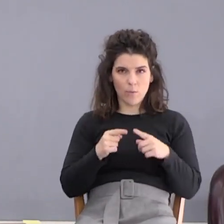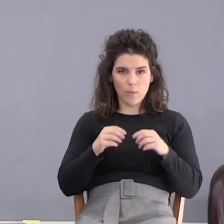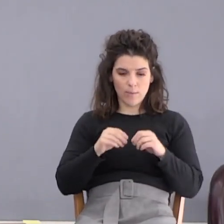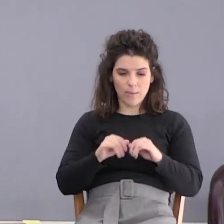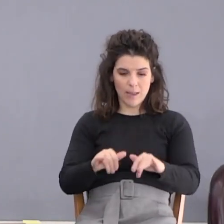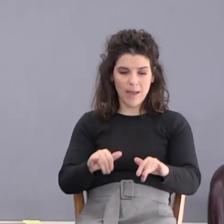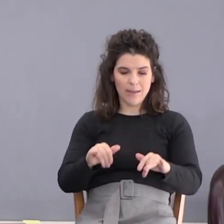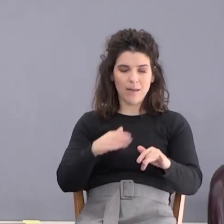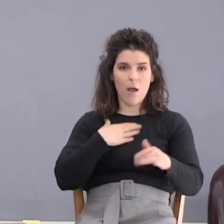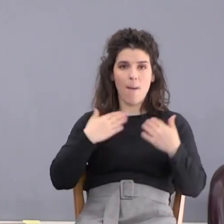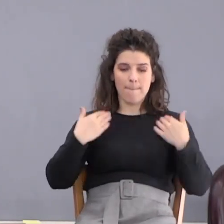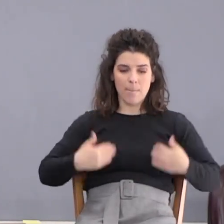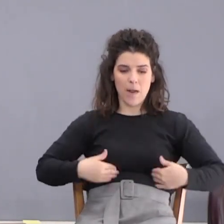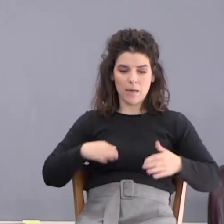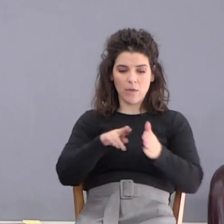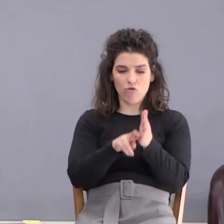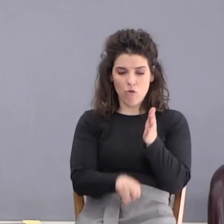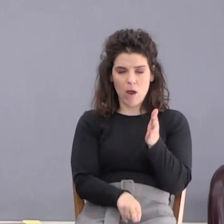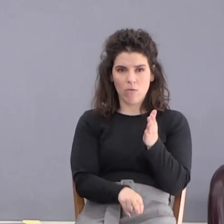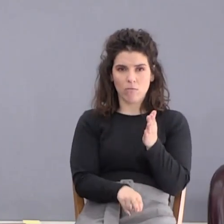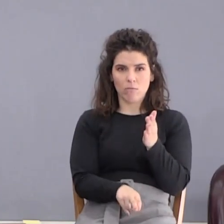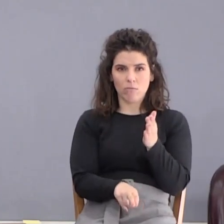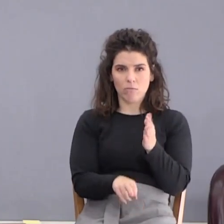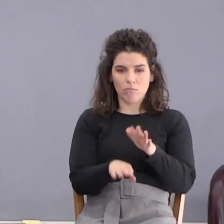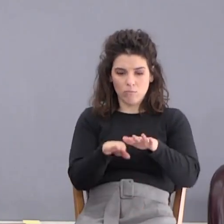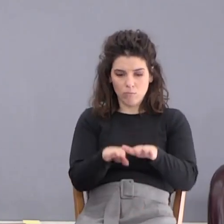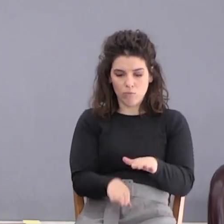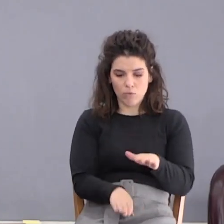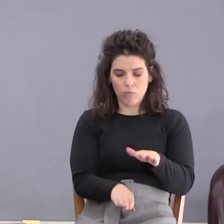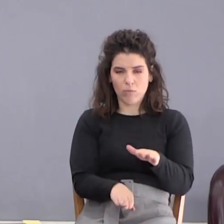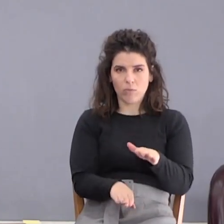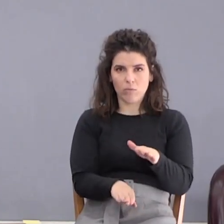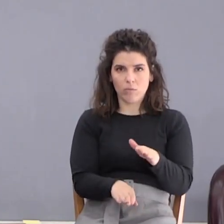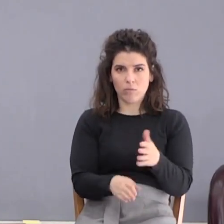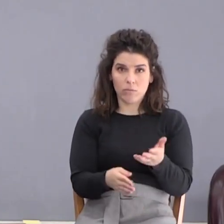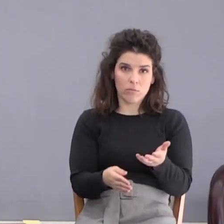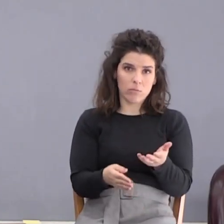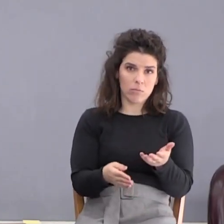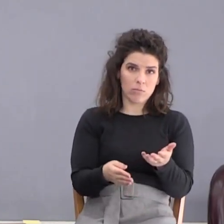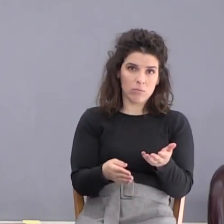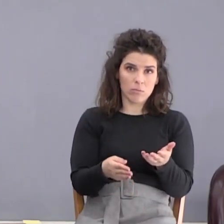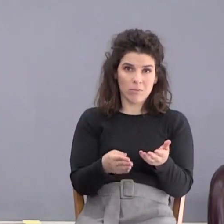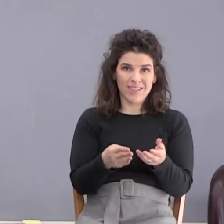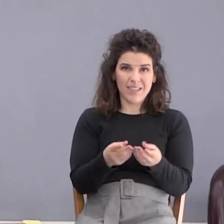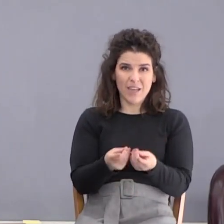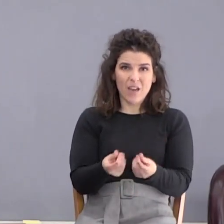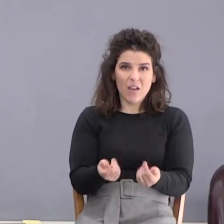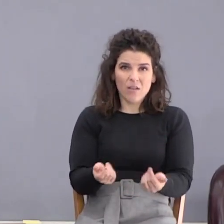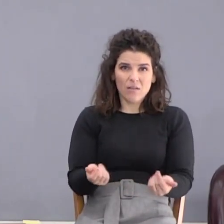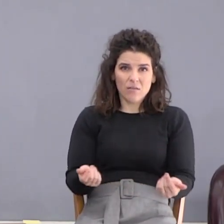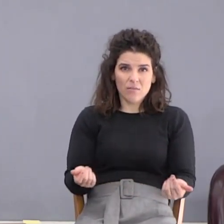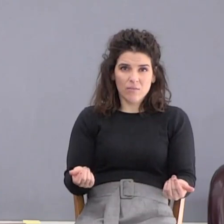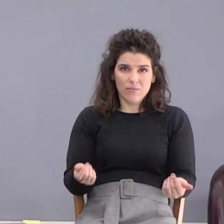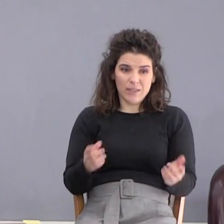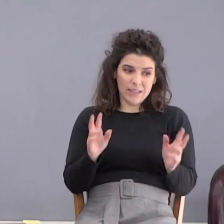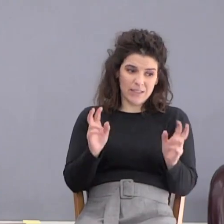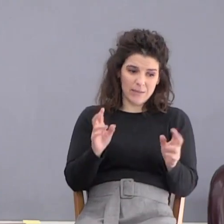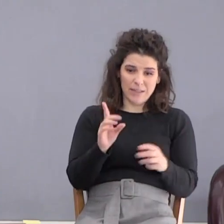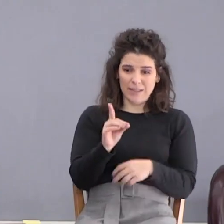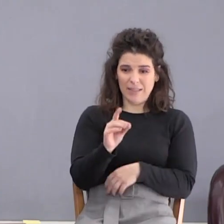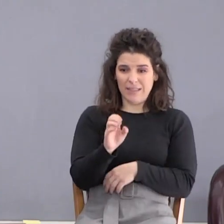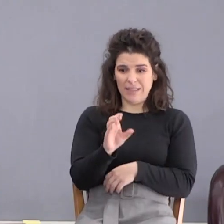a body into the ground? You know, decay,